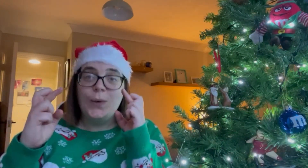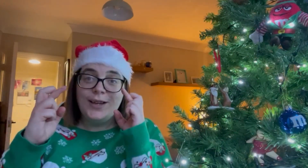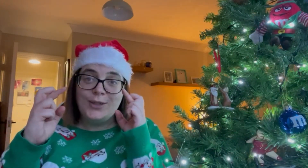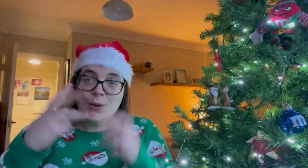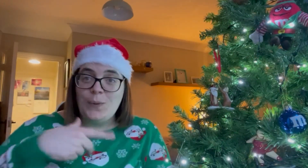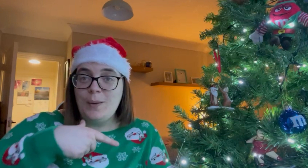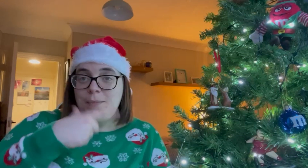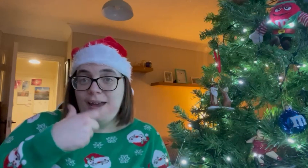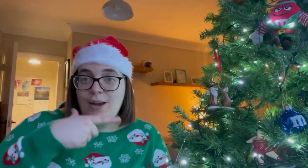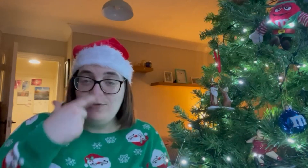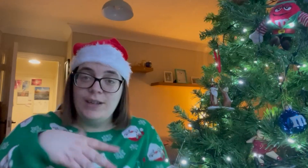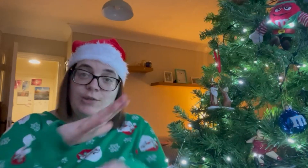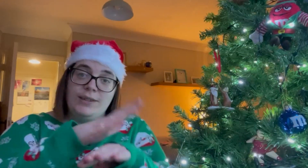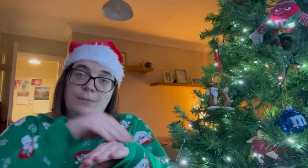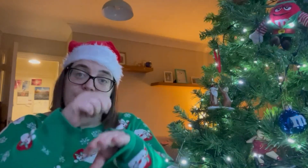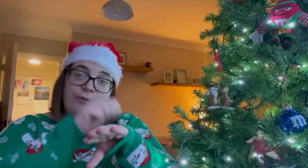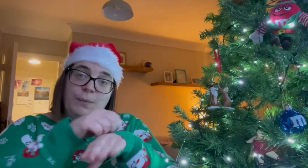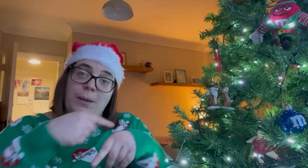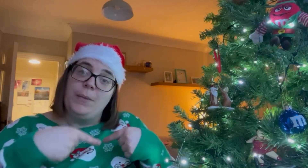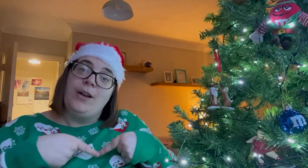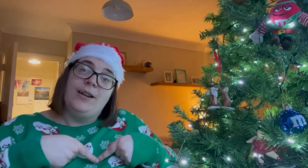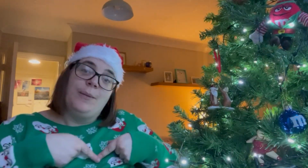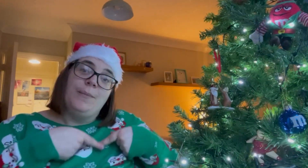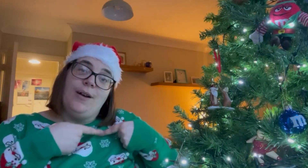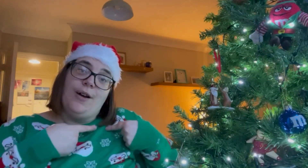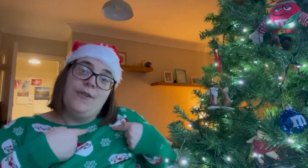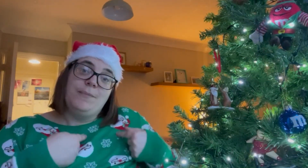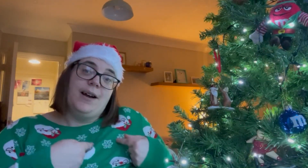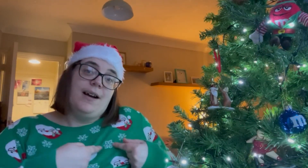Christmas from the bottom of my